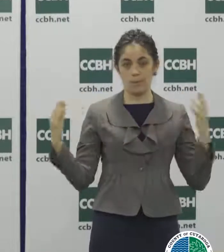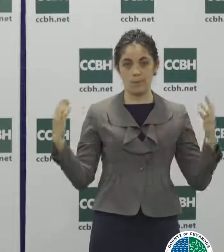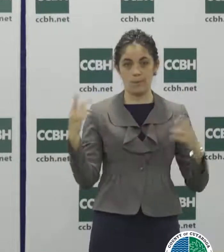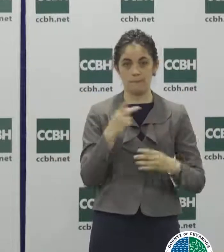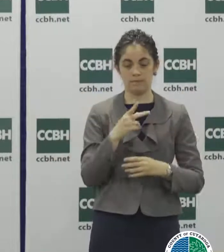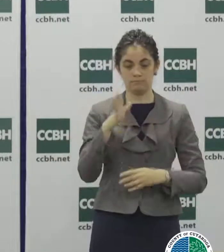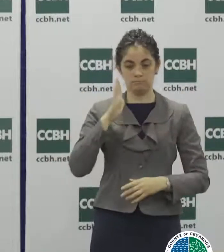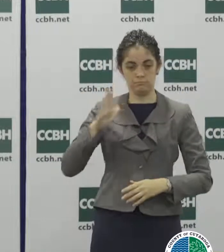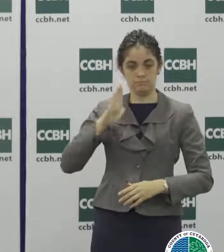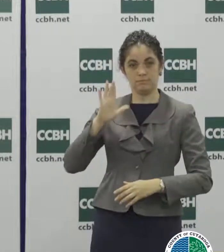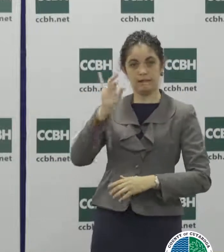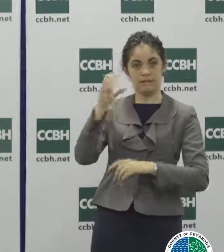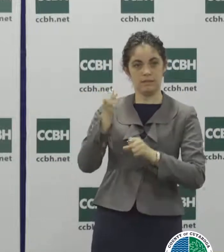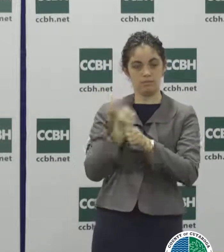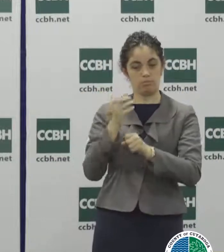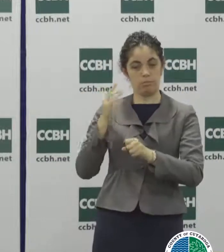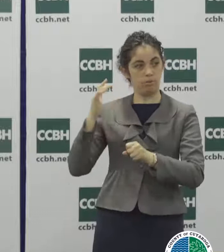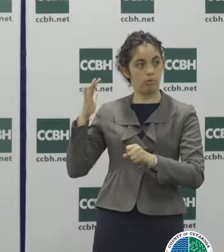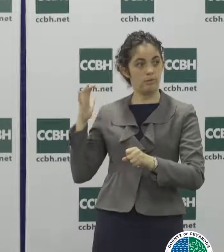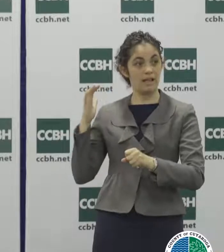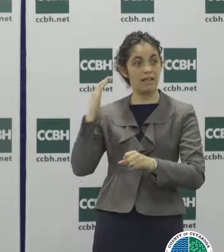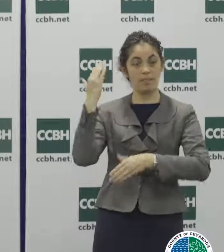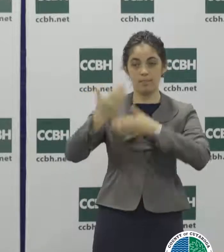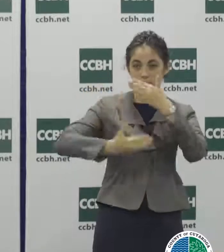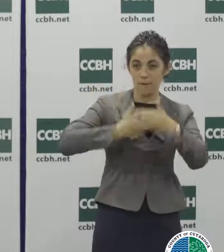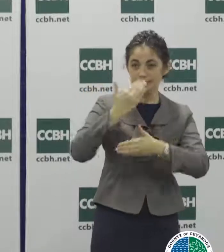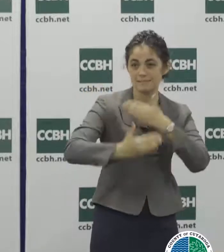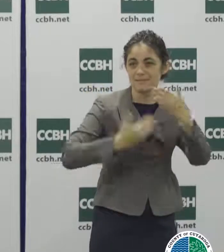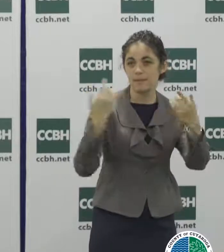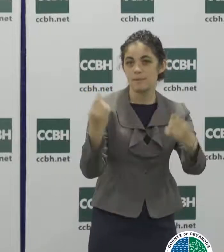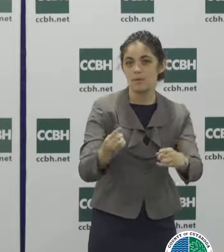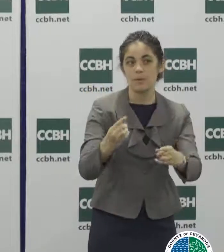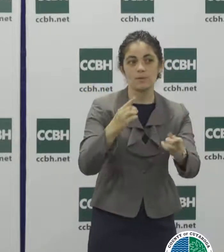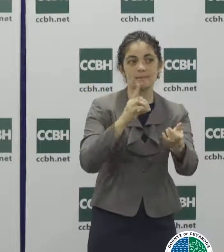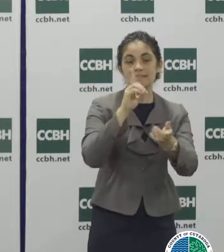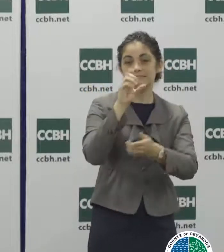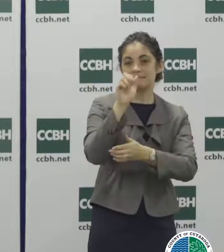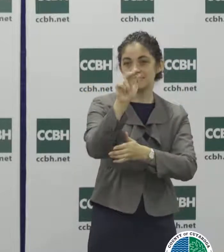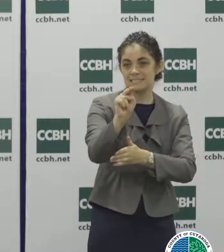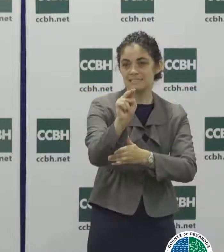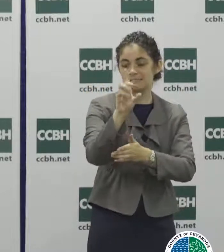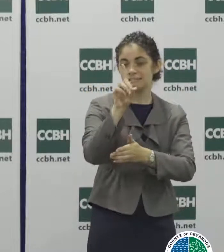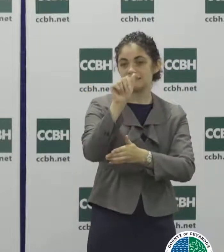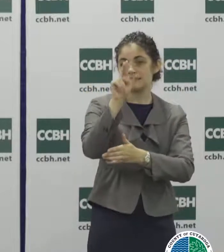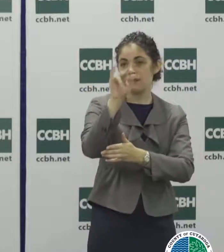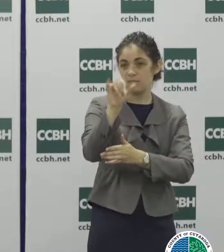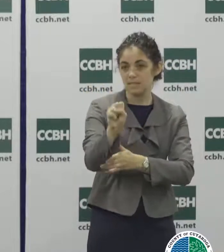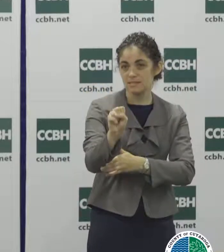8 years or so, and in the process with Dean Davis as the